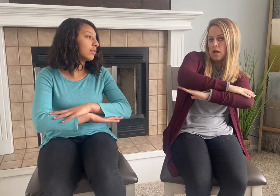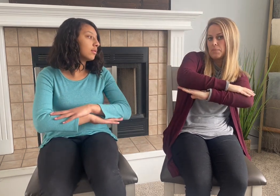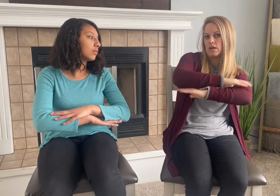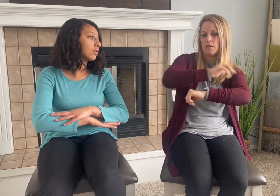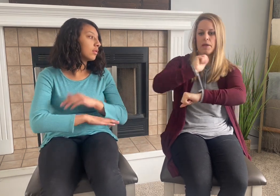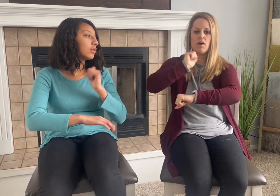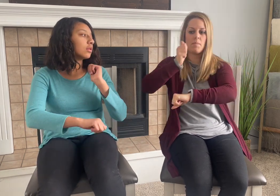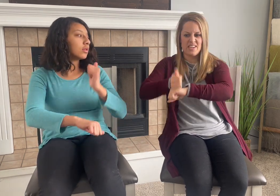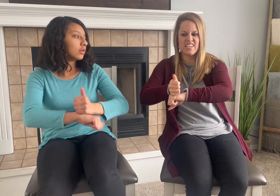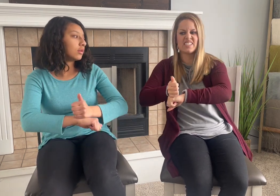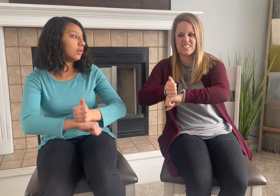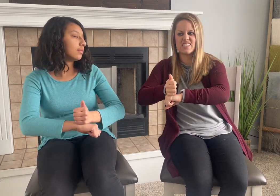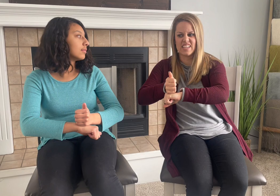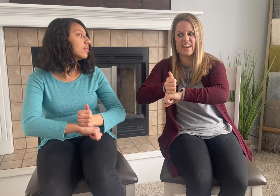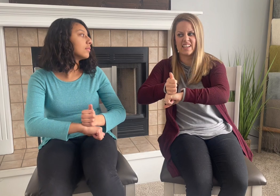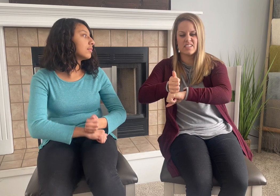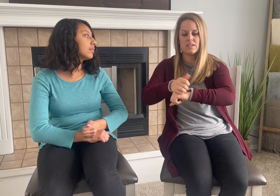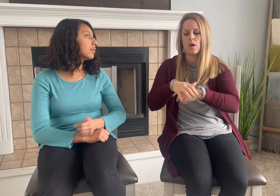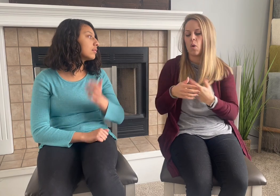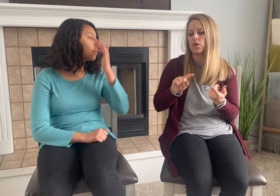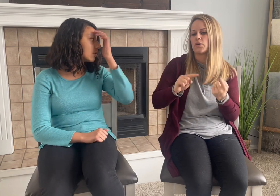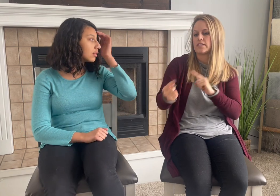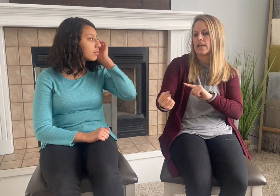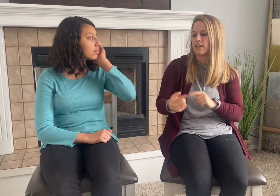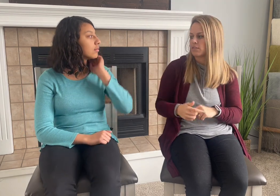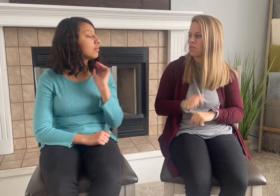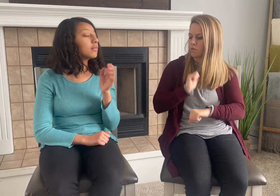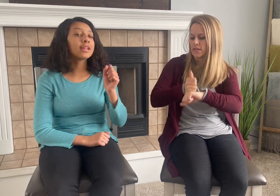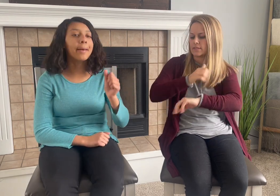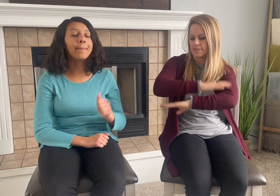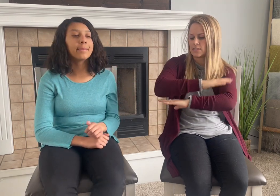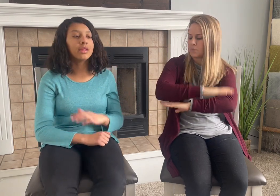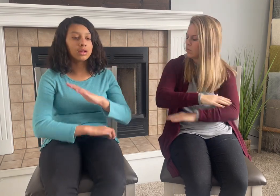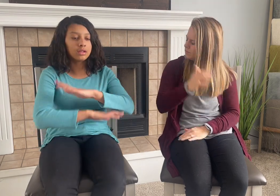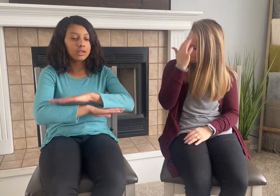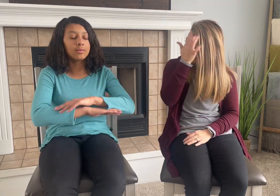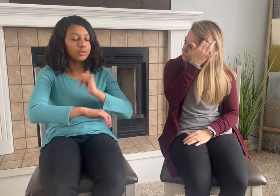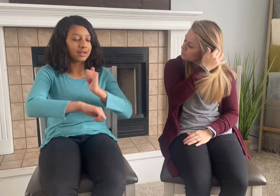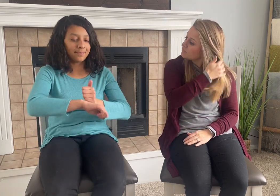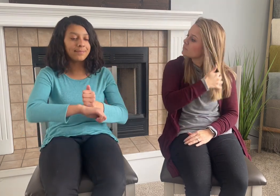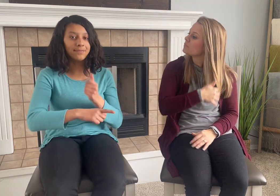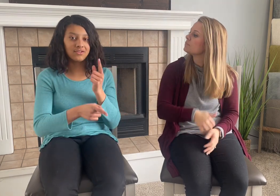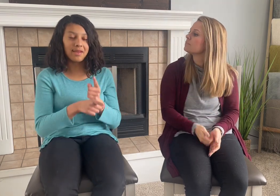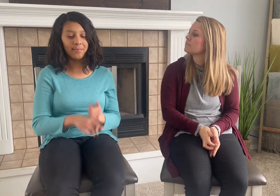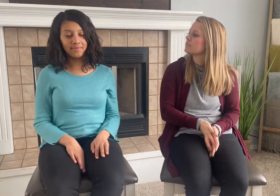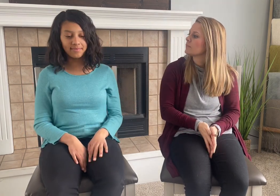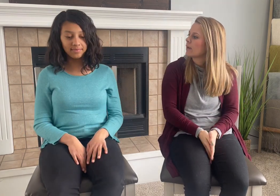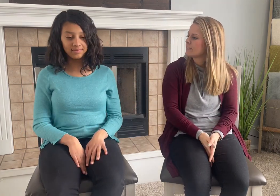topic. My comment is set it, or you can sign it the other way except the table. Right.